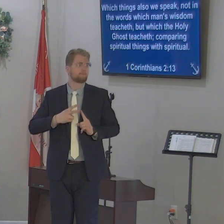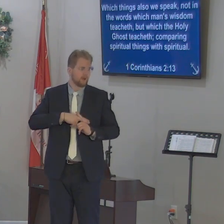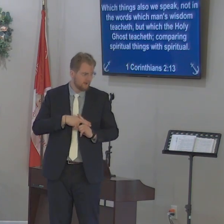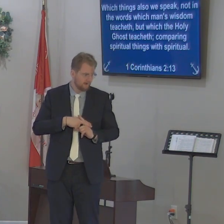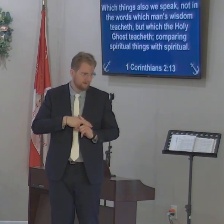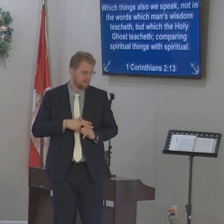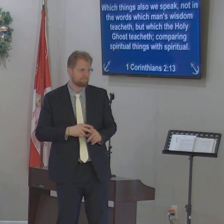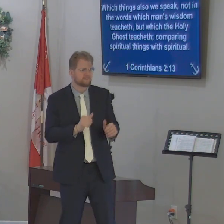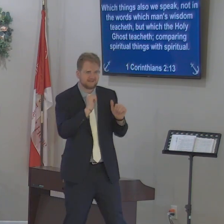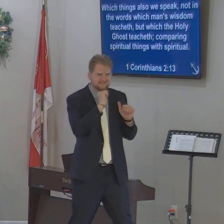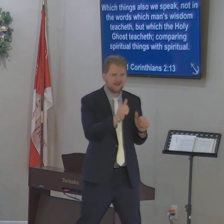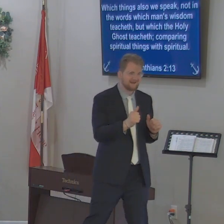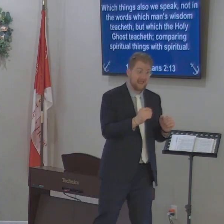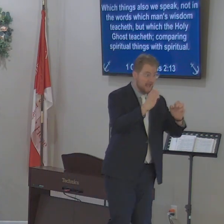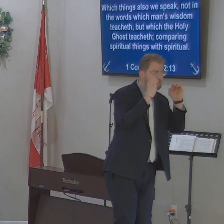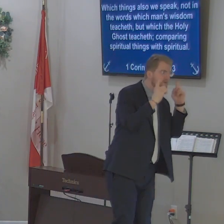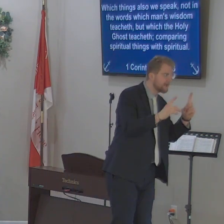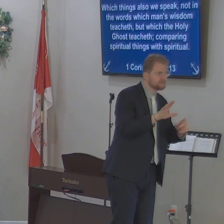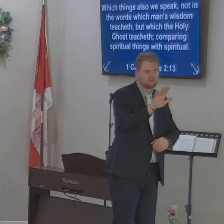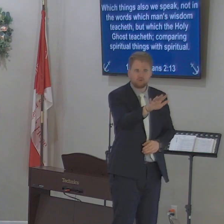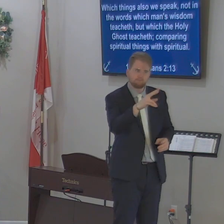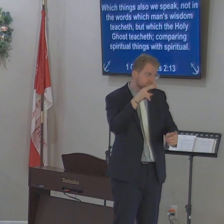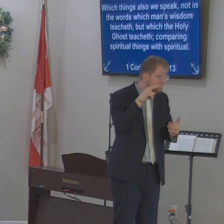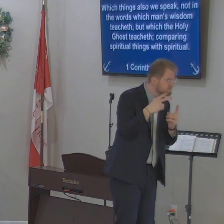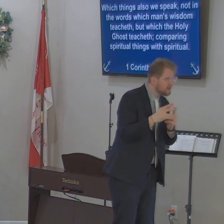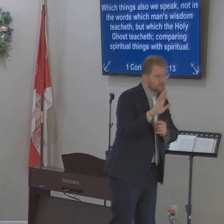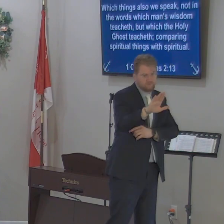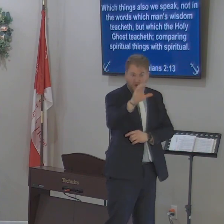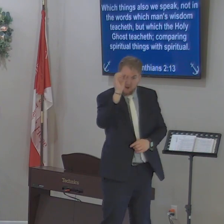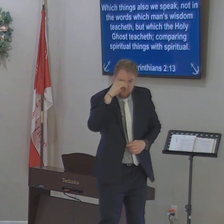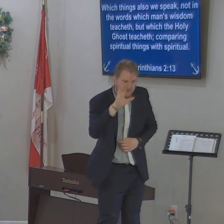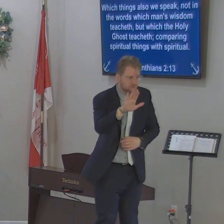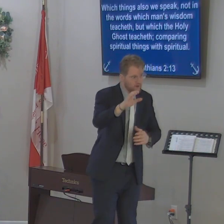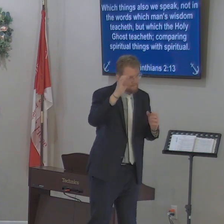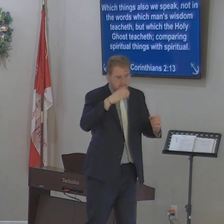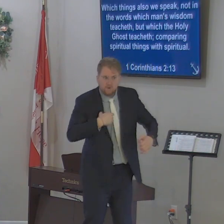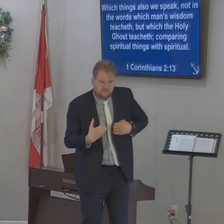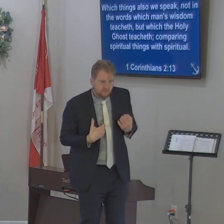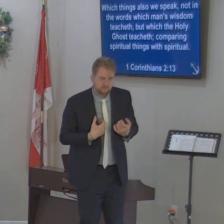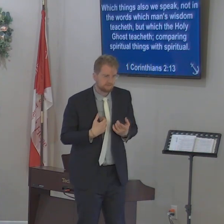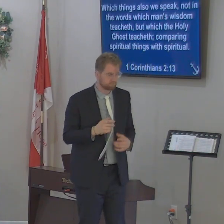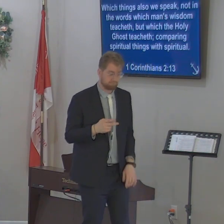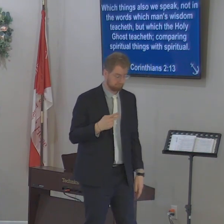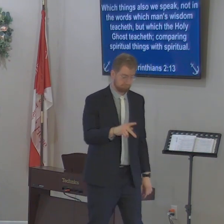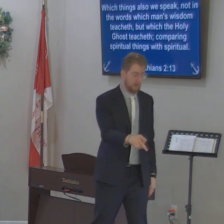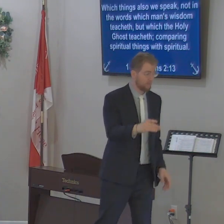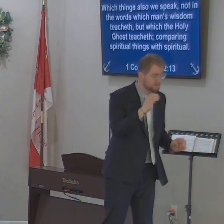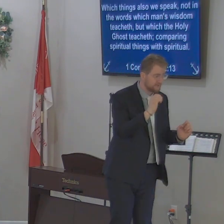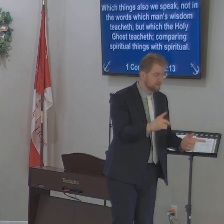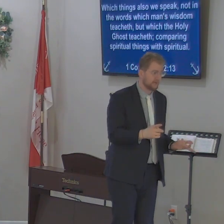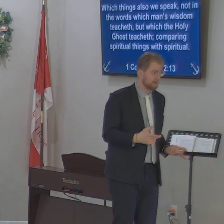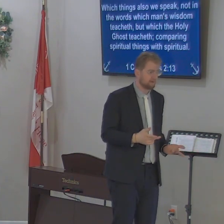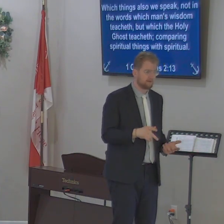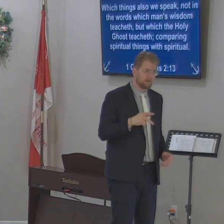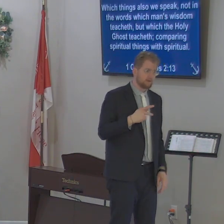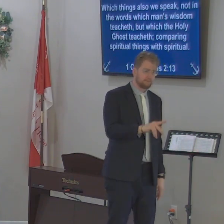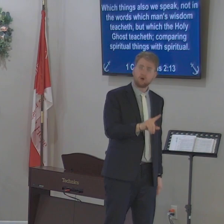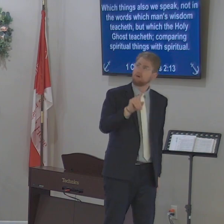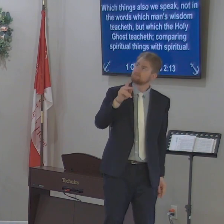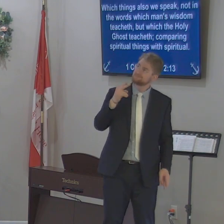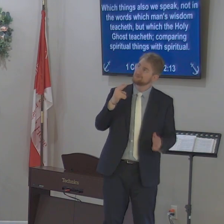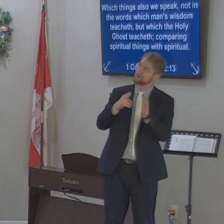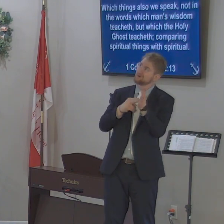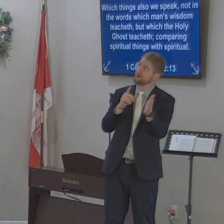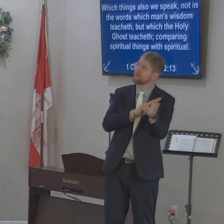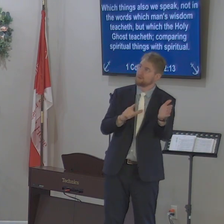do with your point of view. It has nothing to do with your opinion, your emotion, or your feelings. Paul was educated. He would even call the Lord, Lord, in Acts chapter 9,